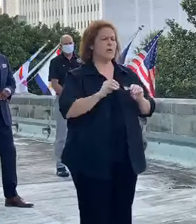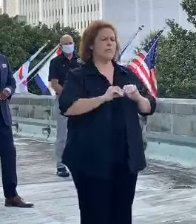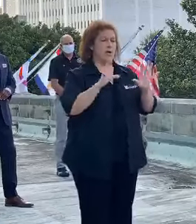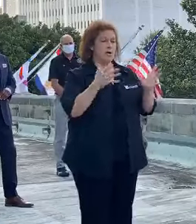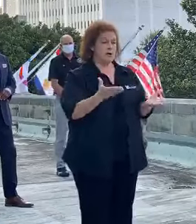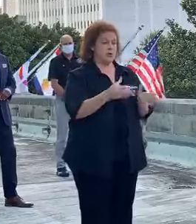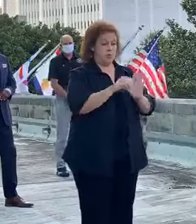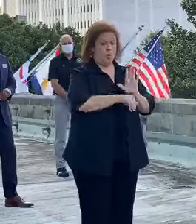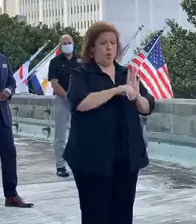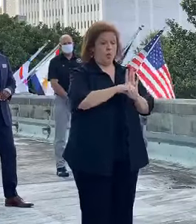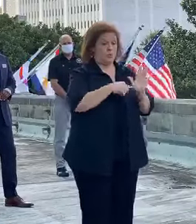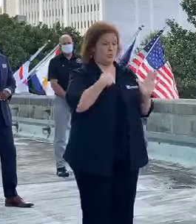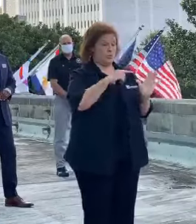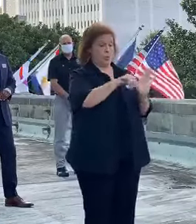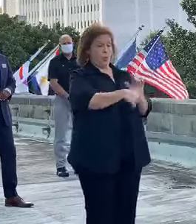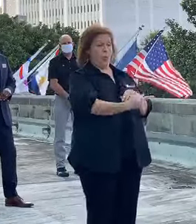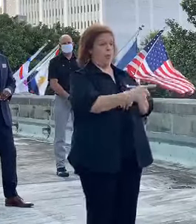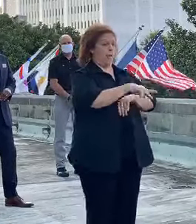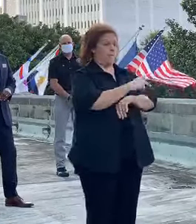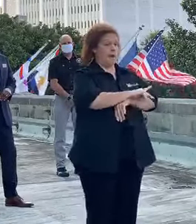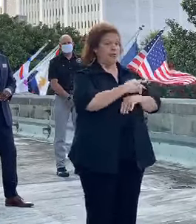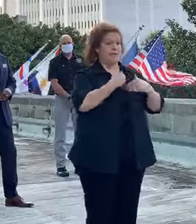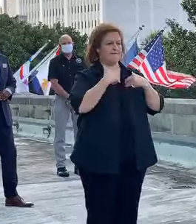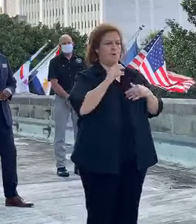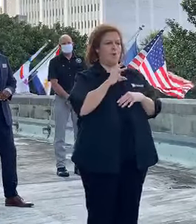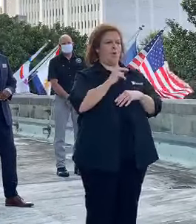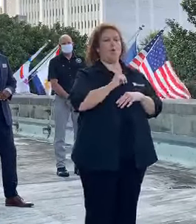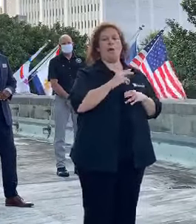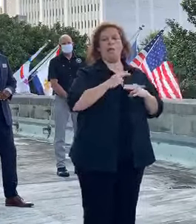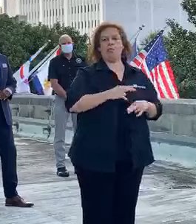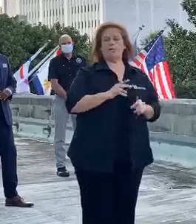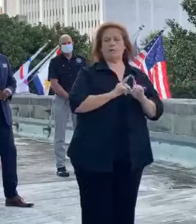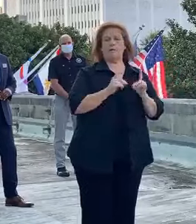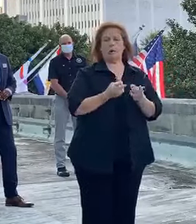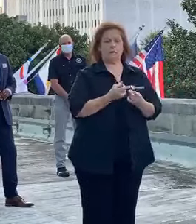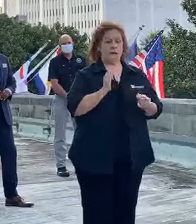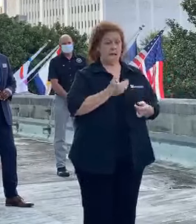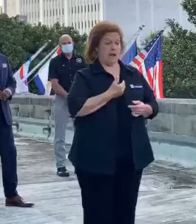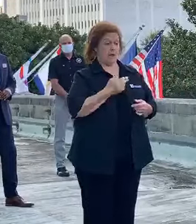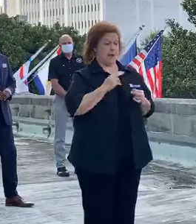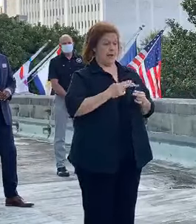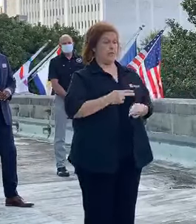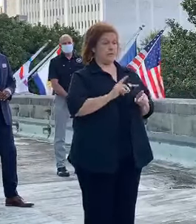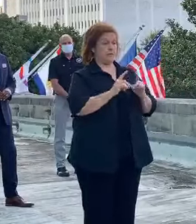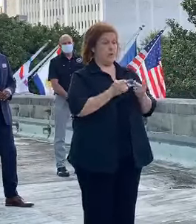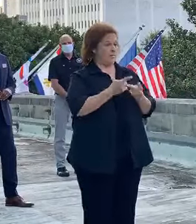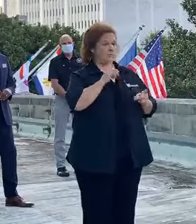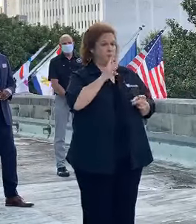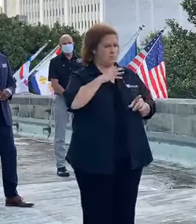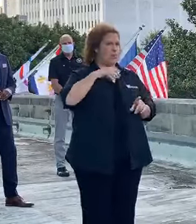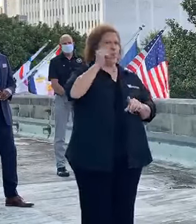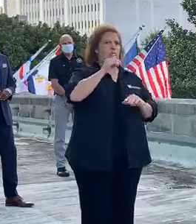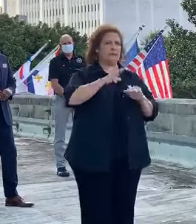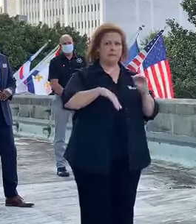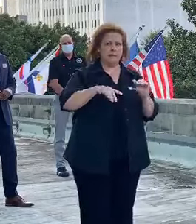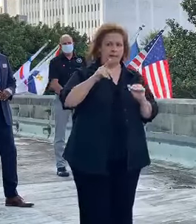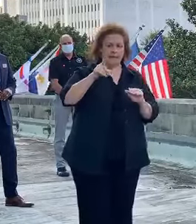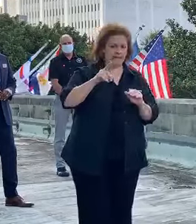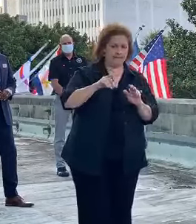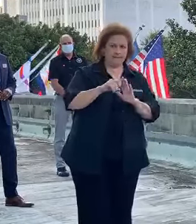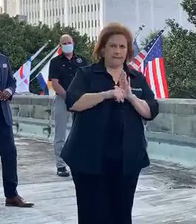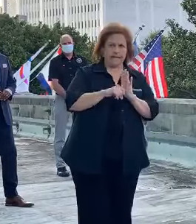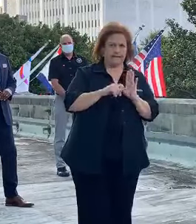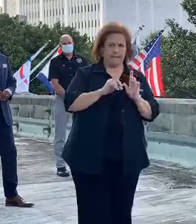New Orleans, we are the only parish that has its own health department. In fact, our health department is older than the state health department by